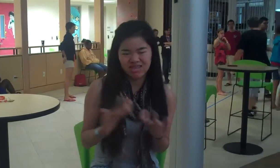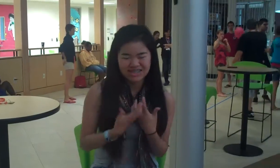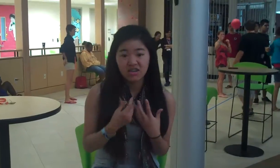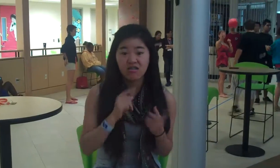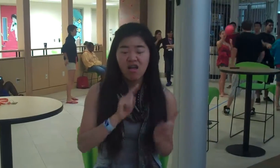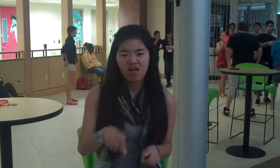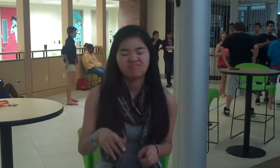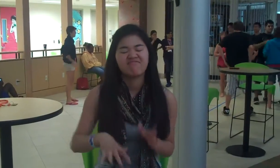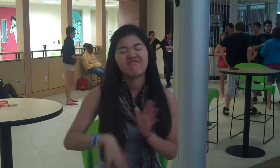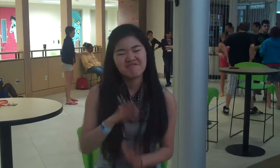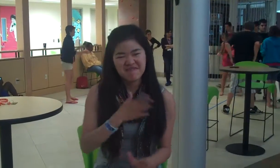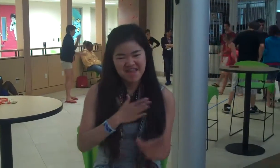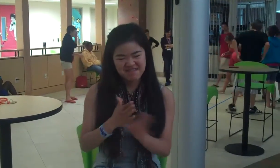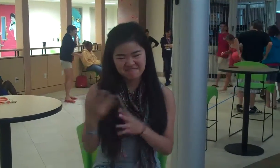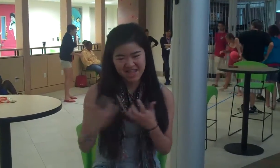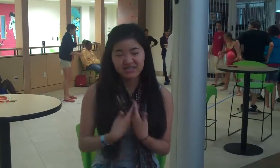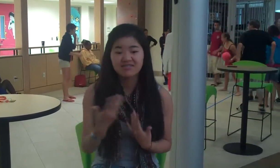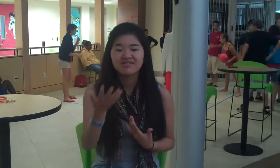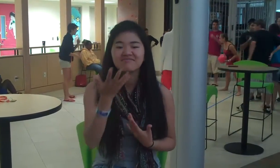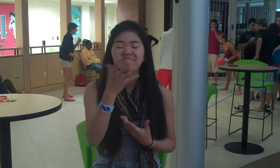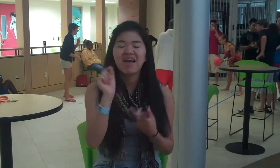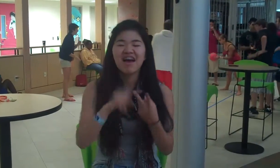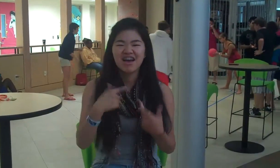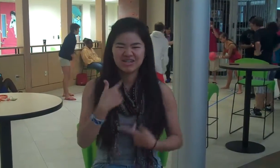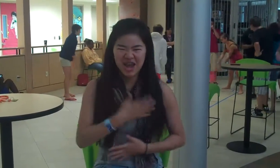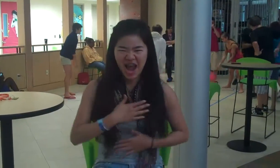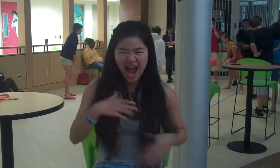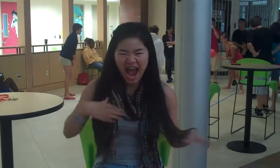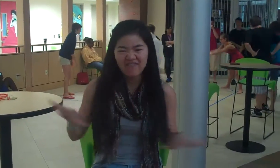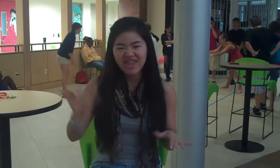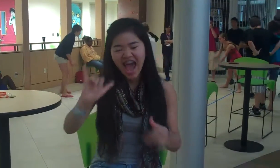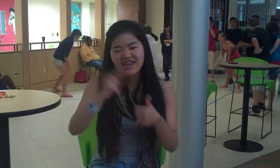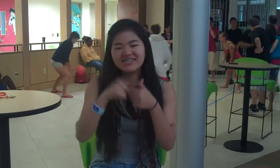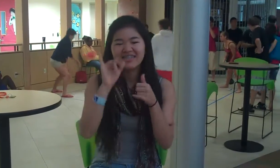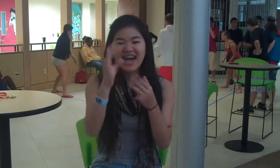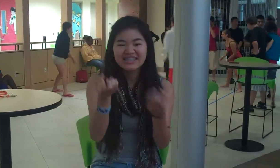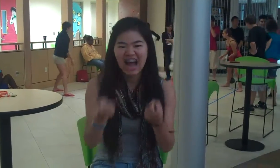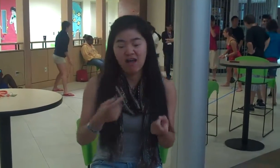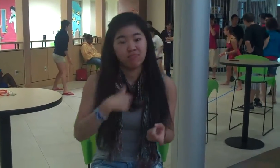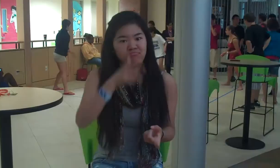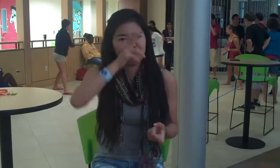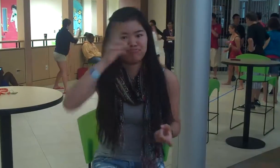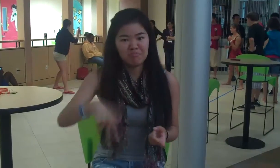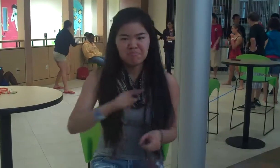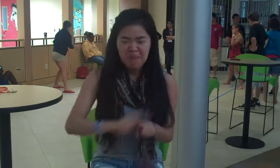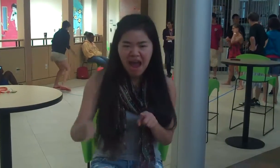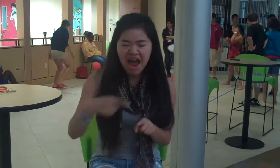engrave.